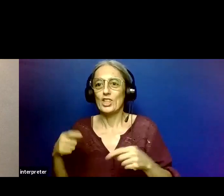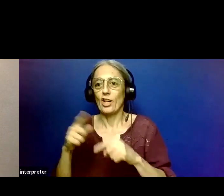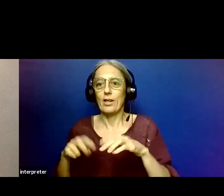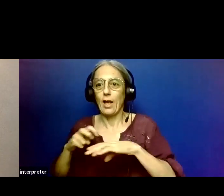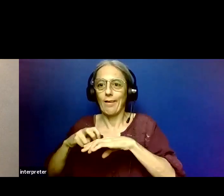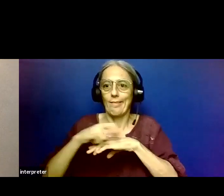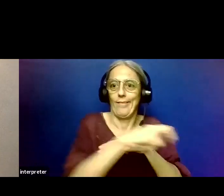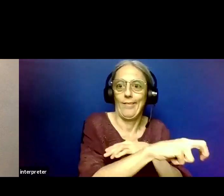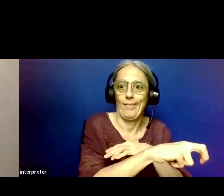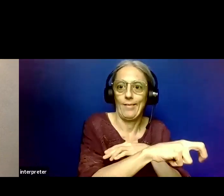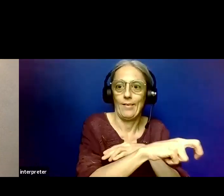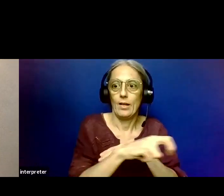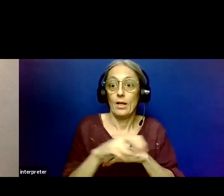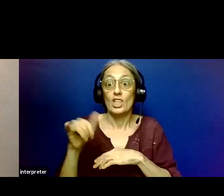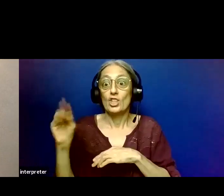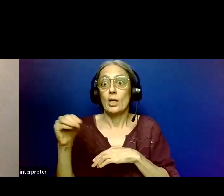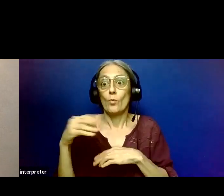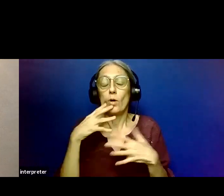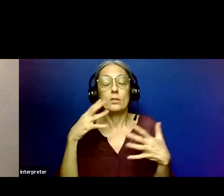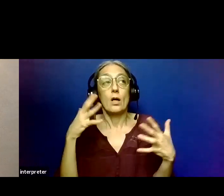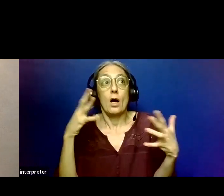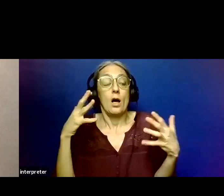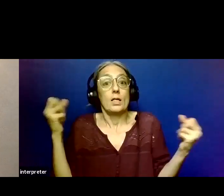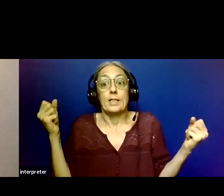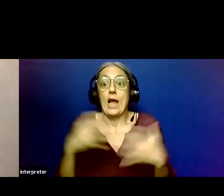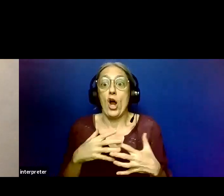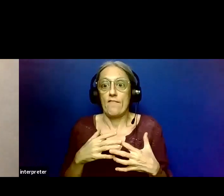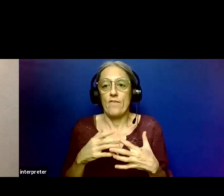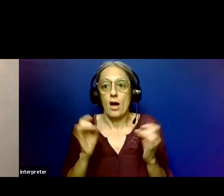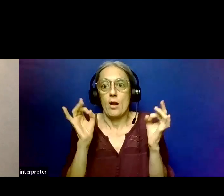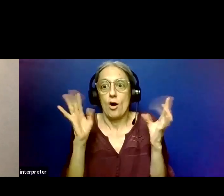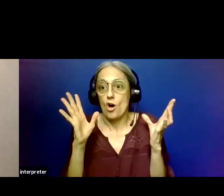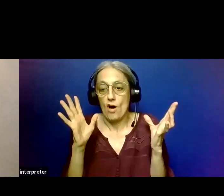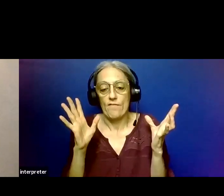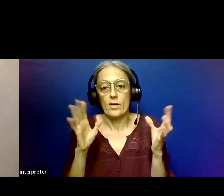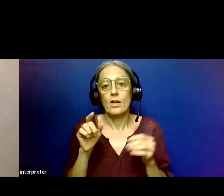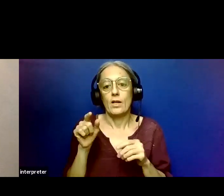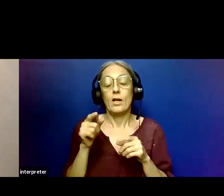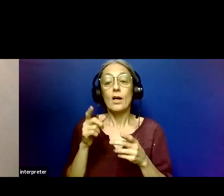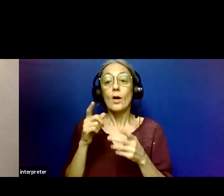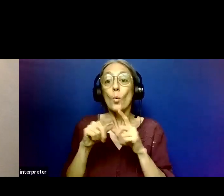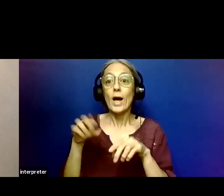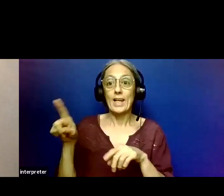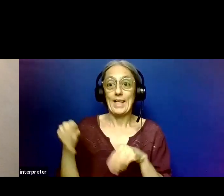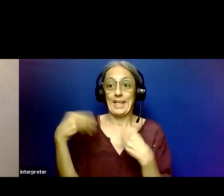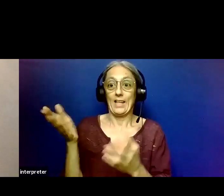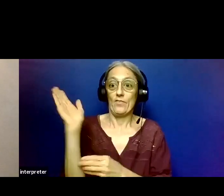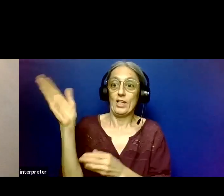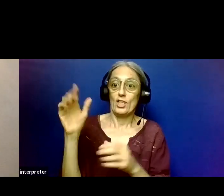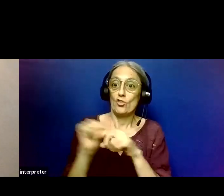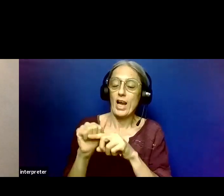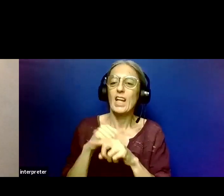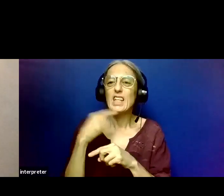was horrified and terrified. And he tells that story during trainings, and that story sticks with me. So our